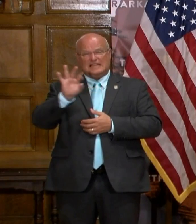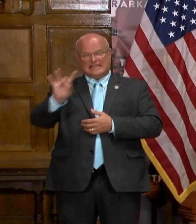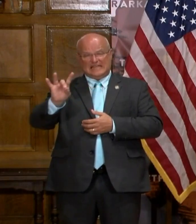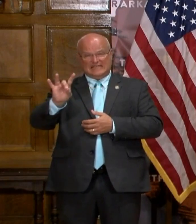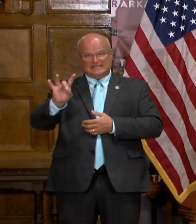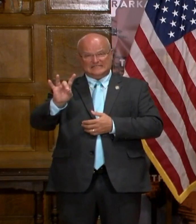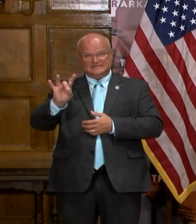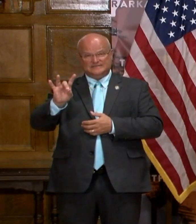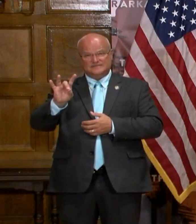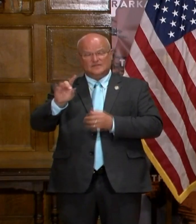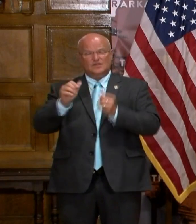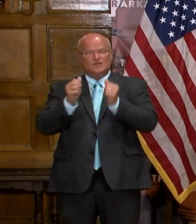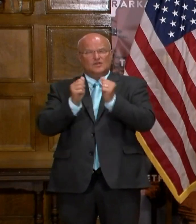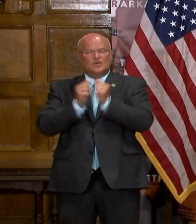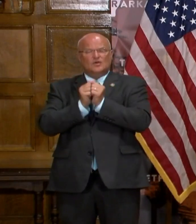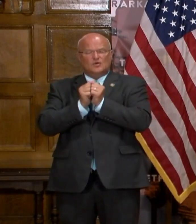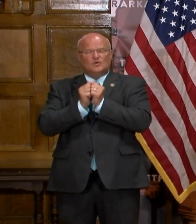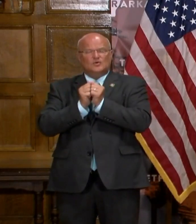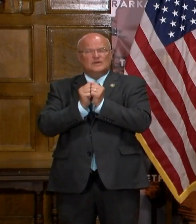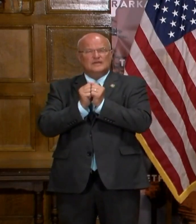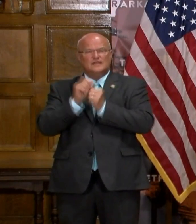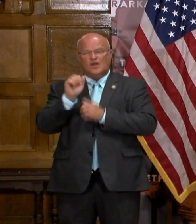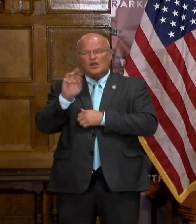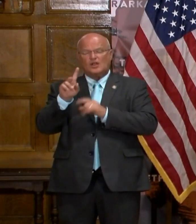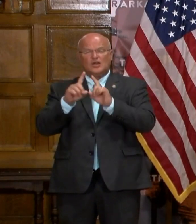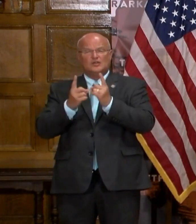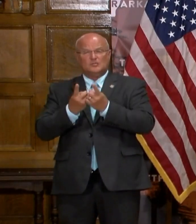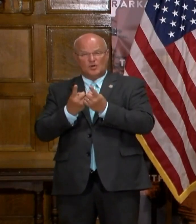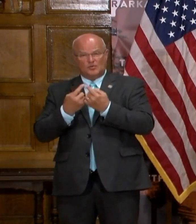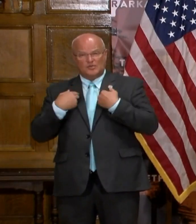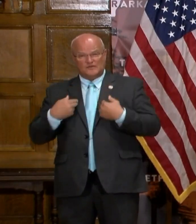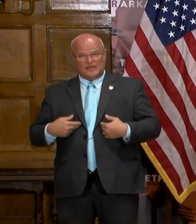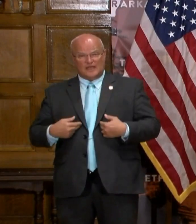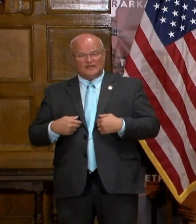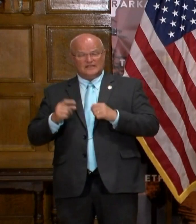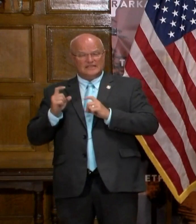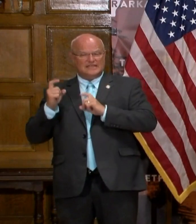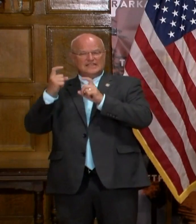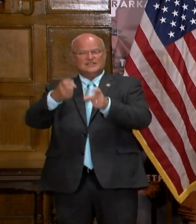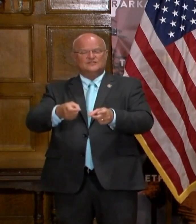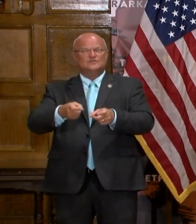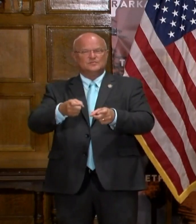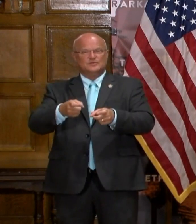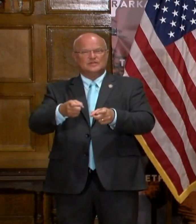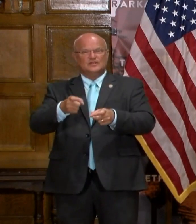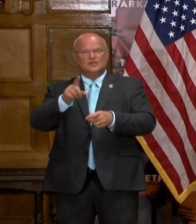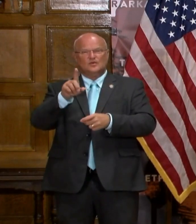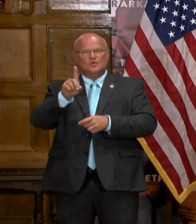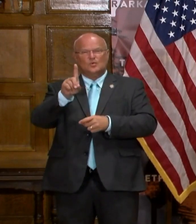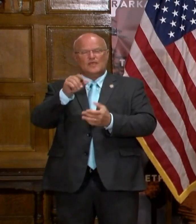5,598, with the Arkansas Department of Health contributing